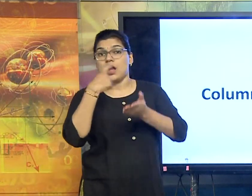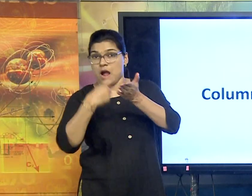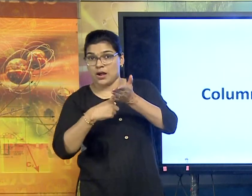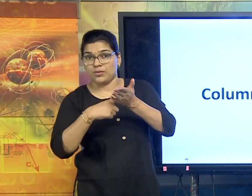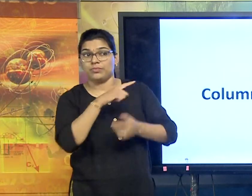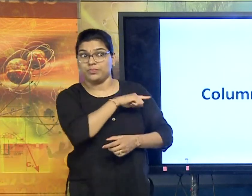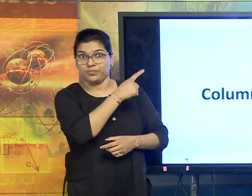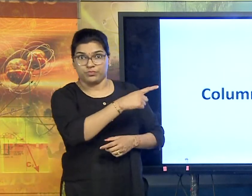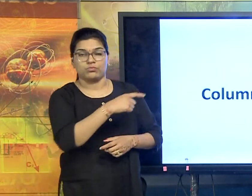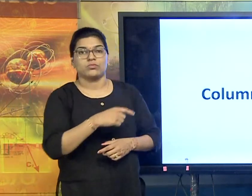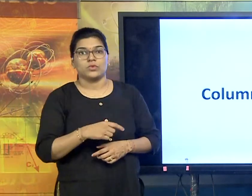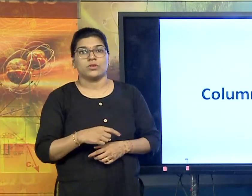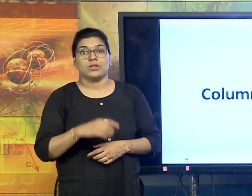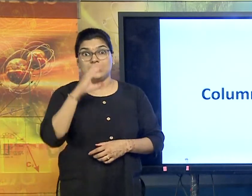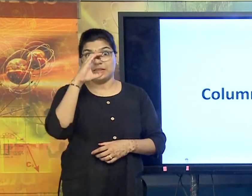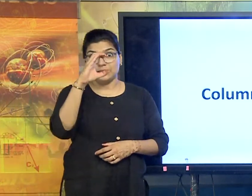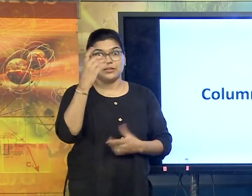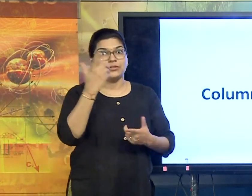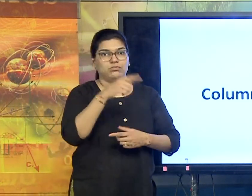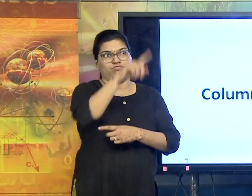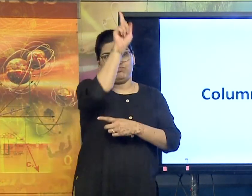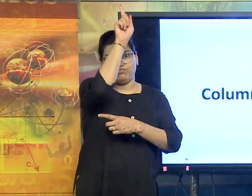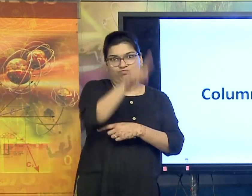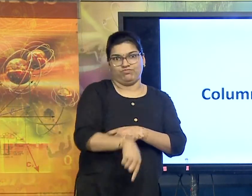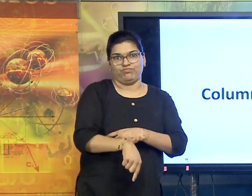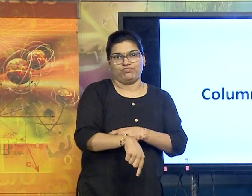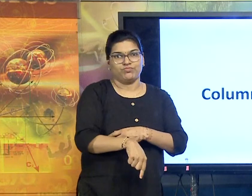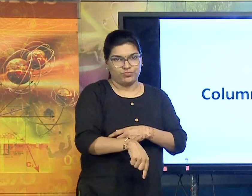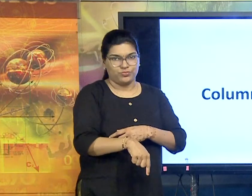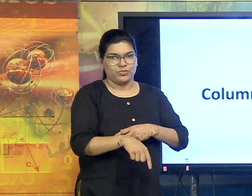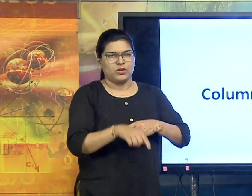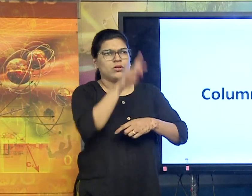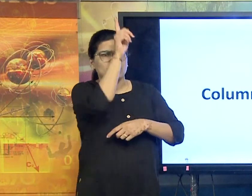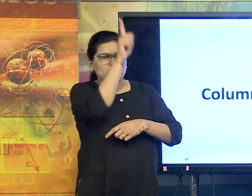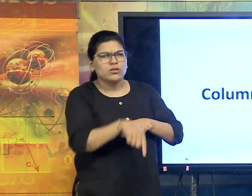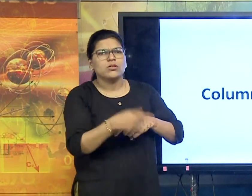This word is column and row.